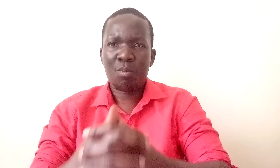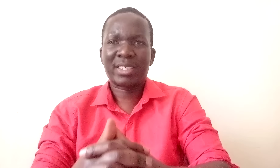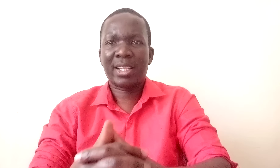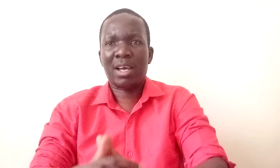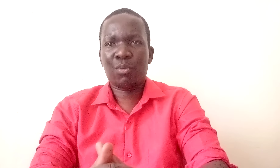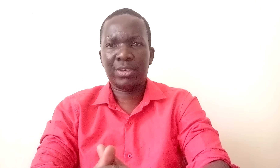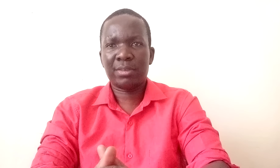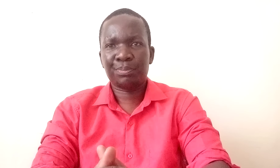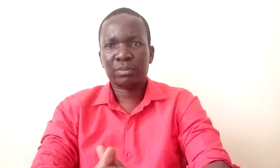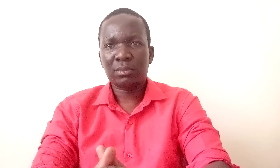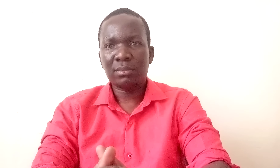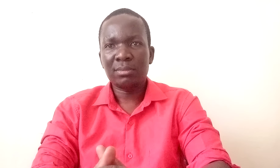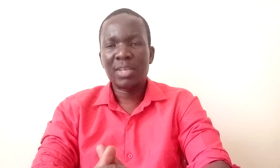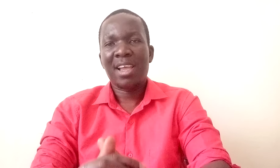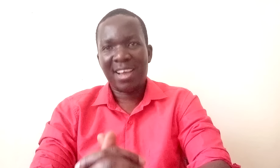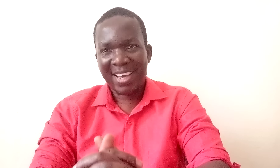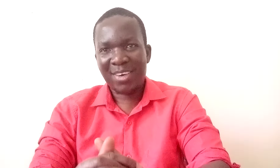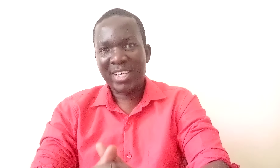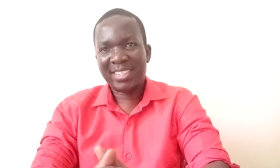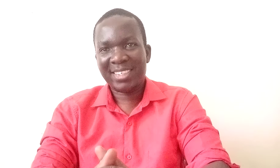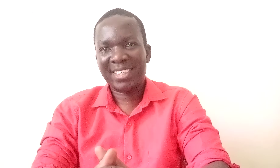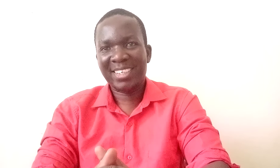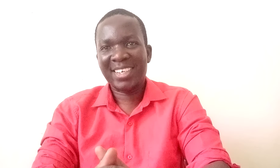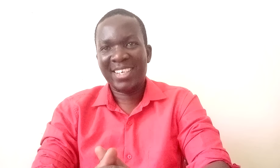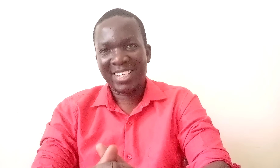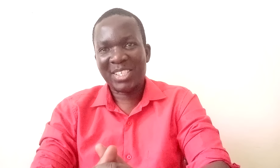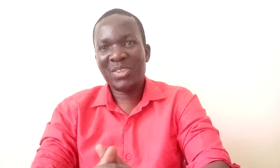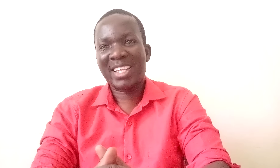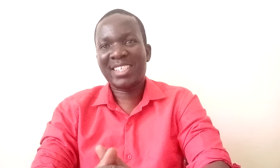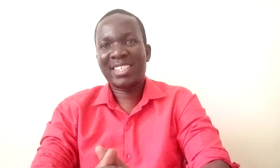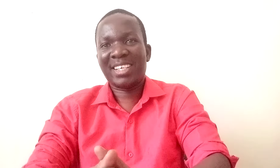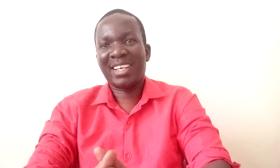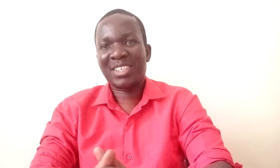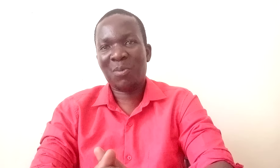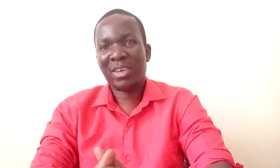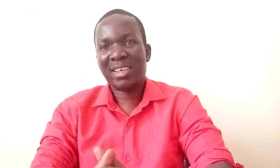master the language. Otherwise, see you in the next topic.